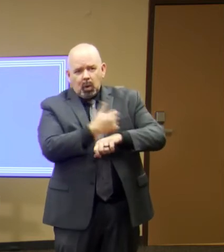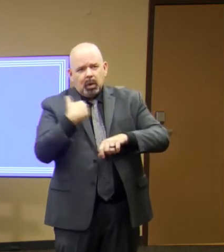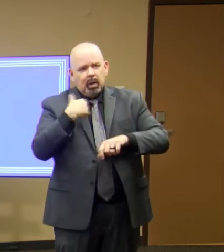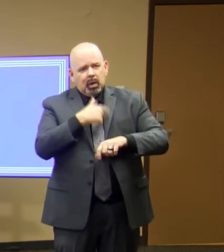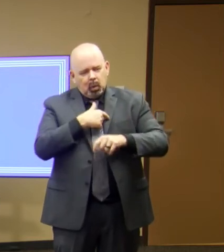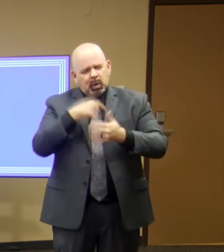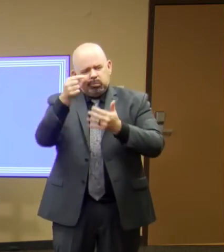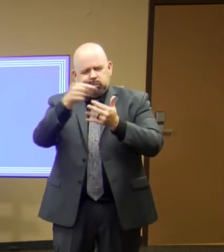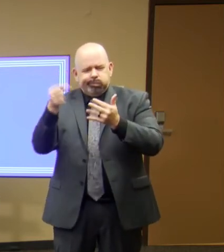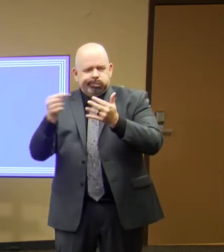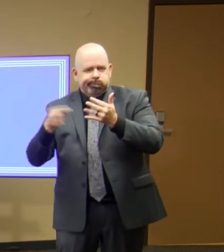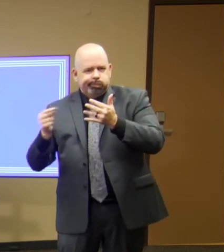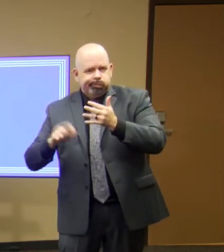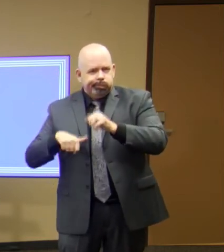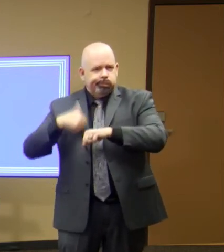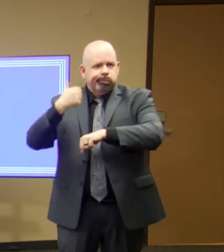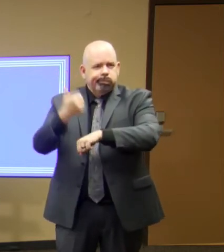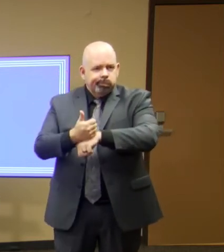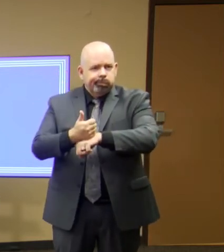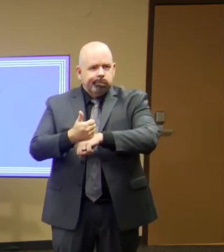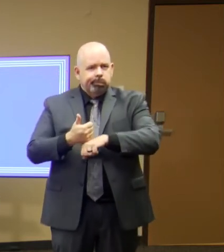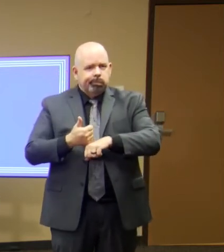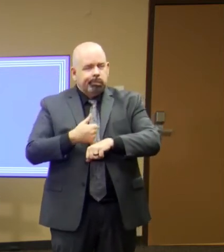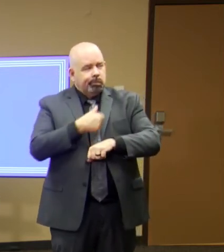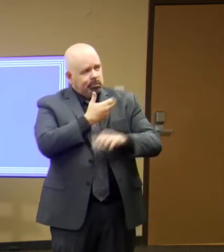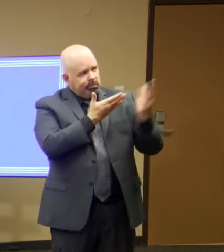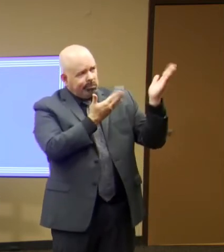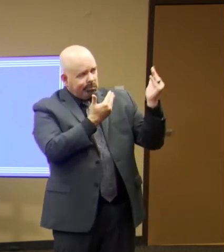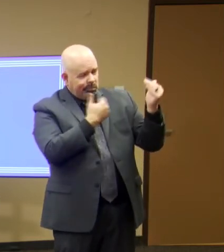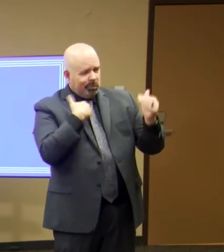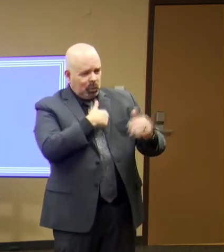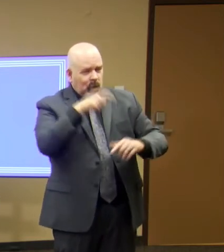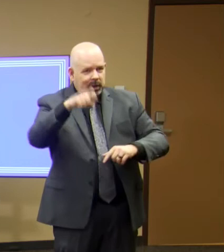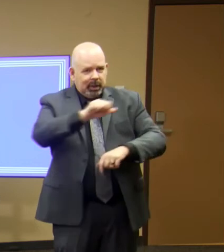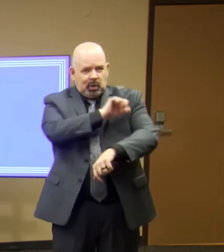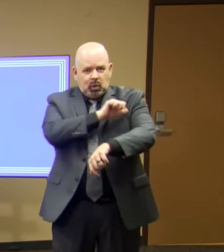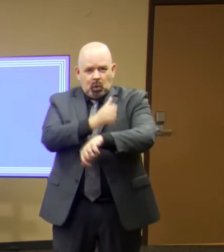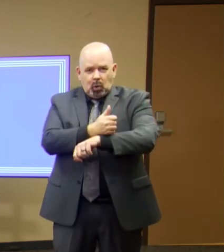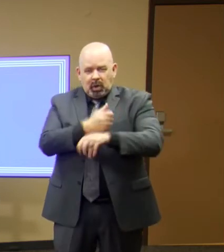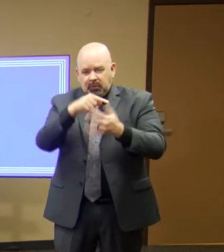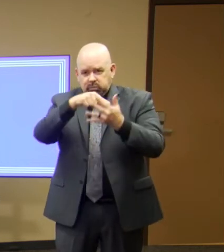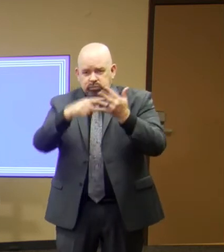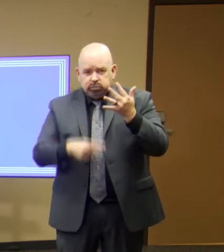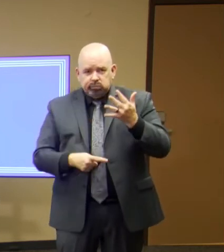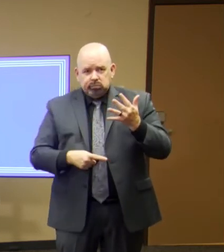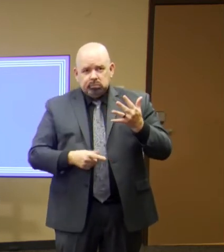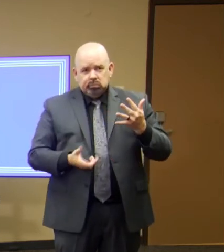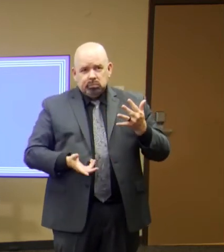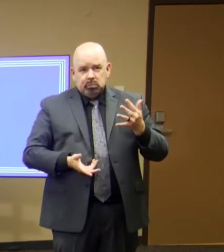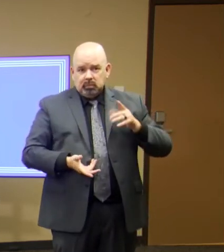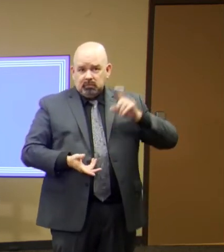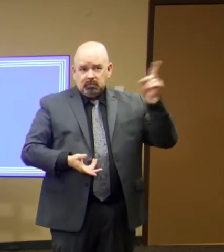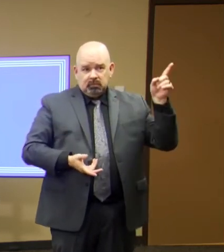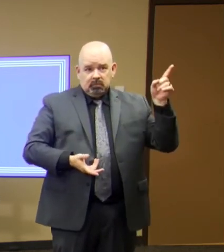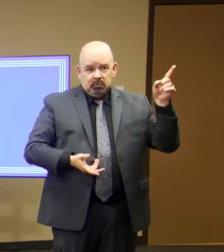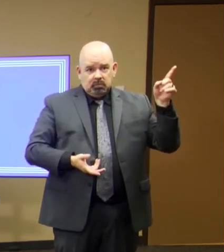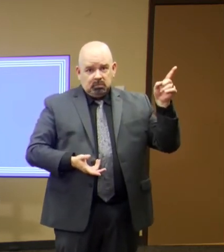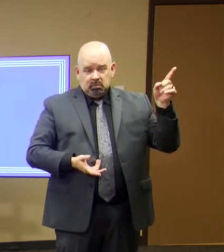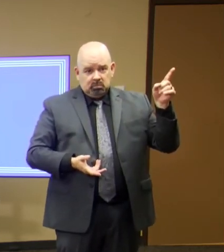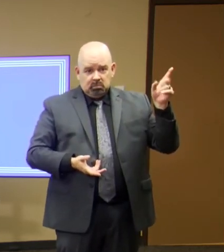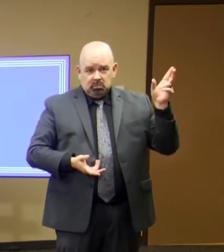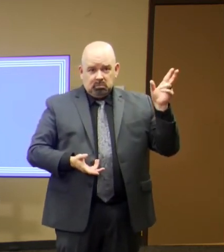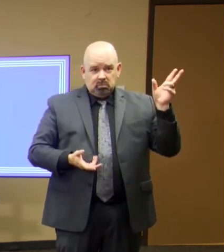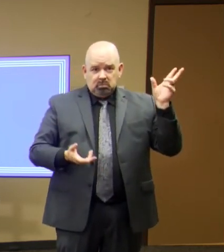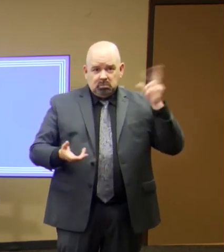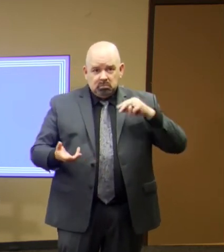the latitude to do those things. You know, as far as what will happen if he doesn't do that, you know, I don't want to speculate on